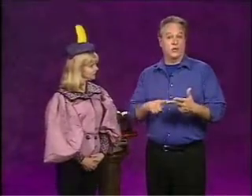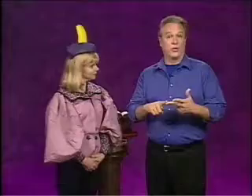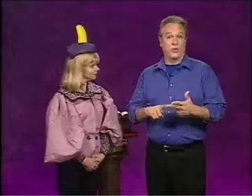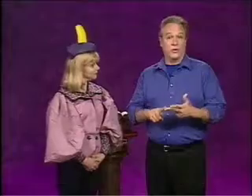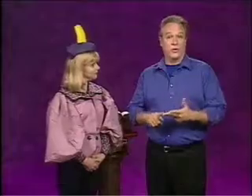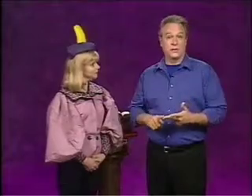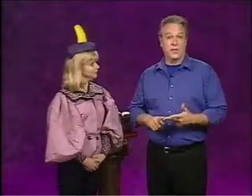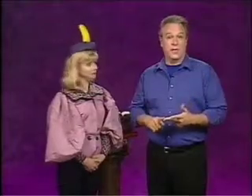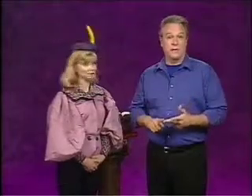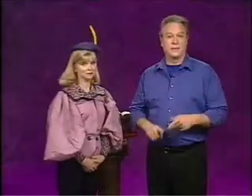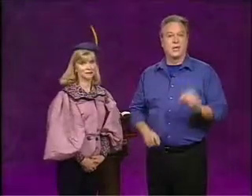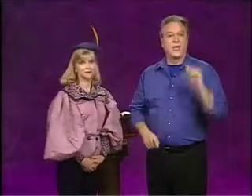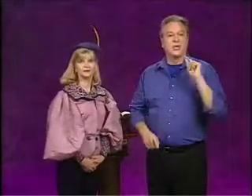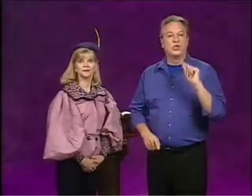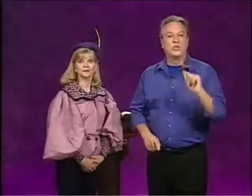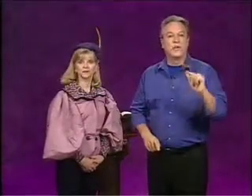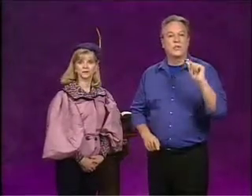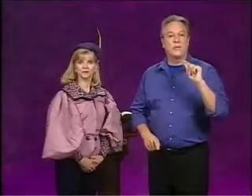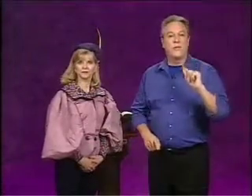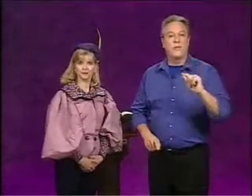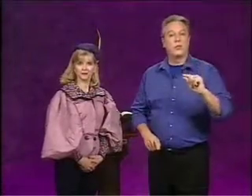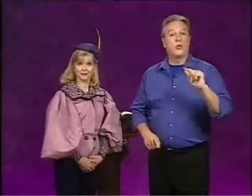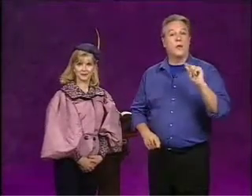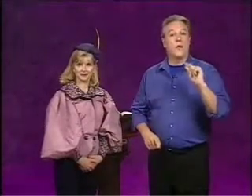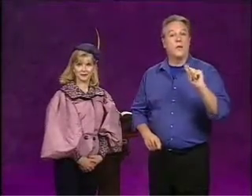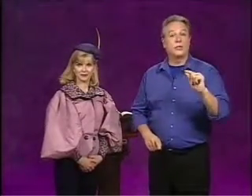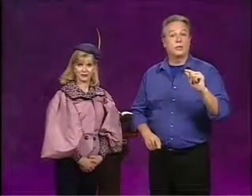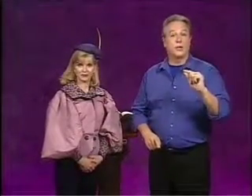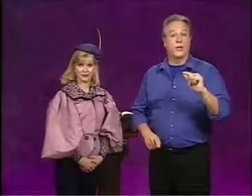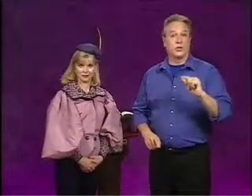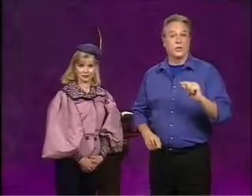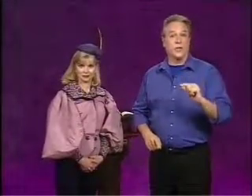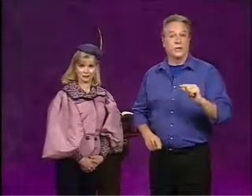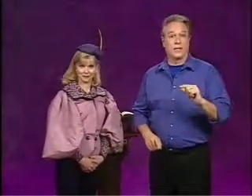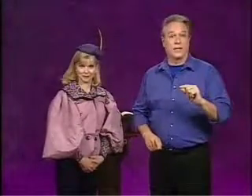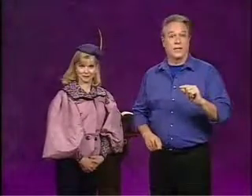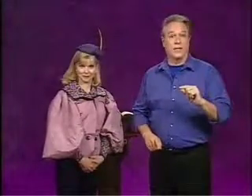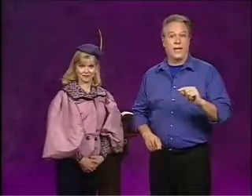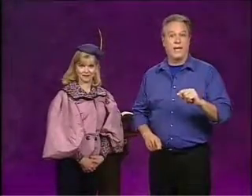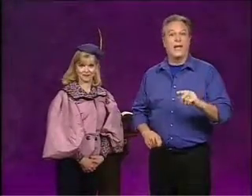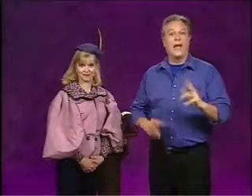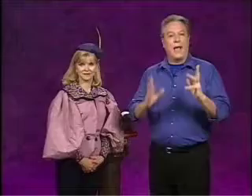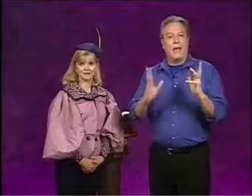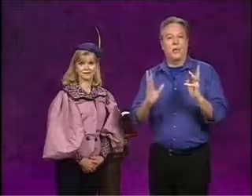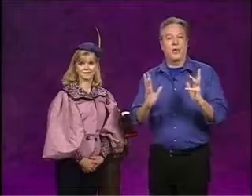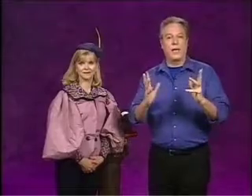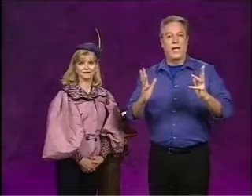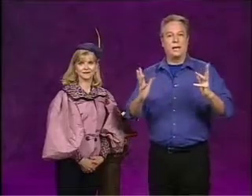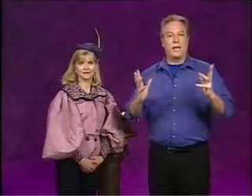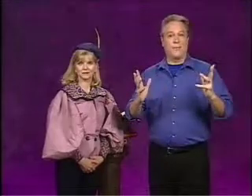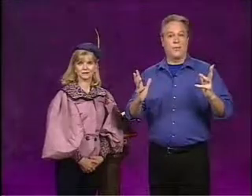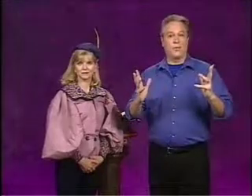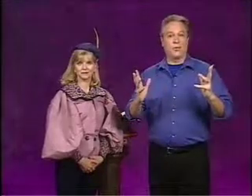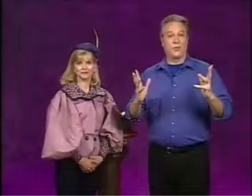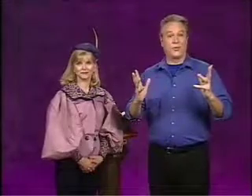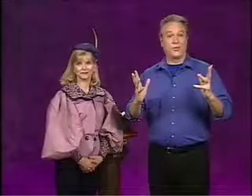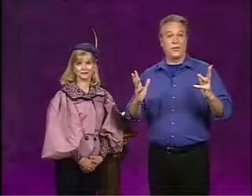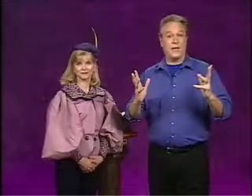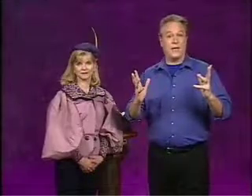duration through your signs, just remember to picture what you're trying to communicate and create that picture through your